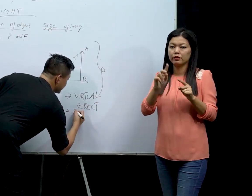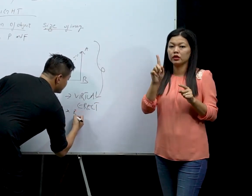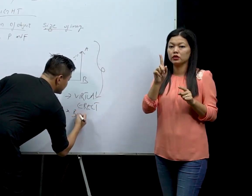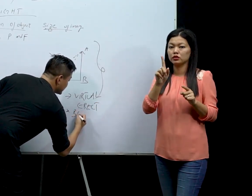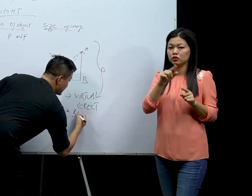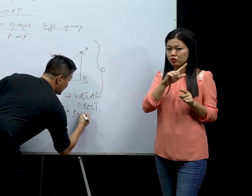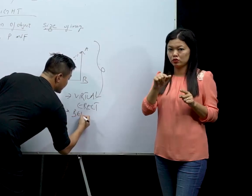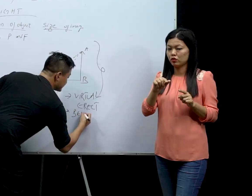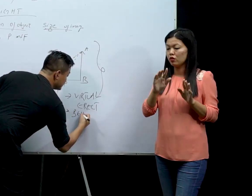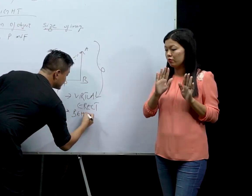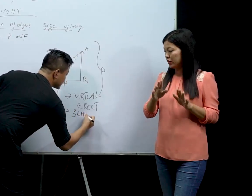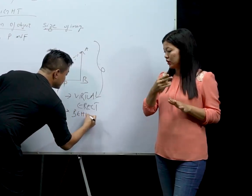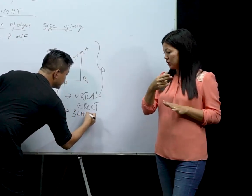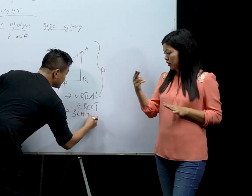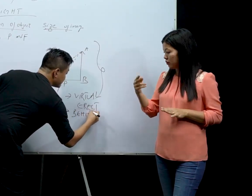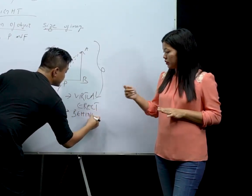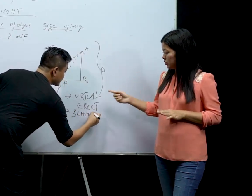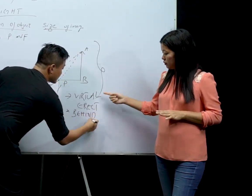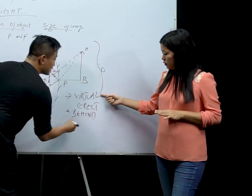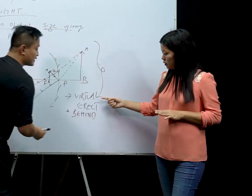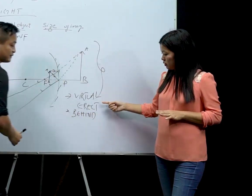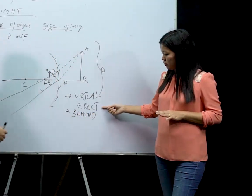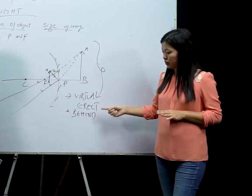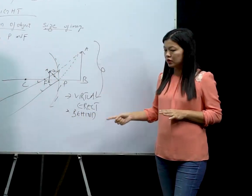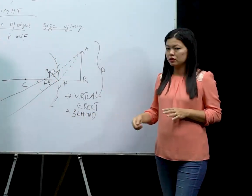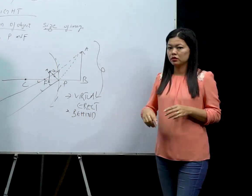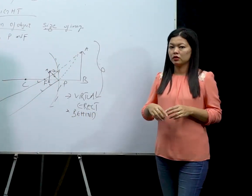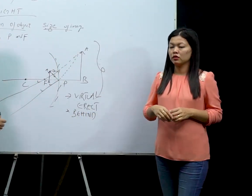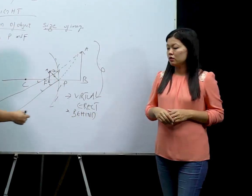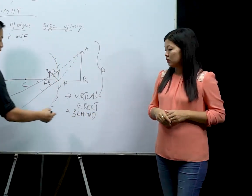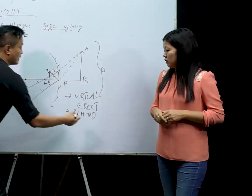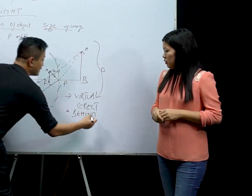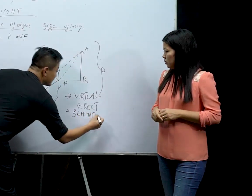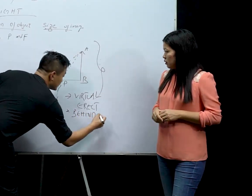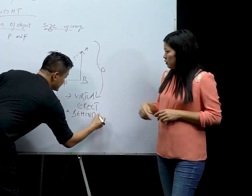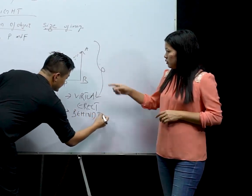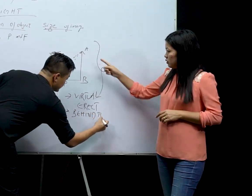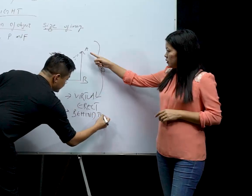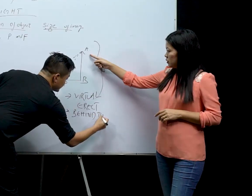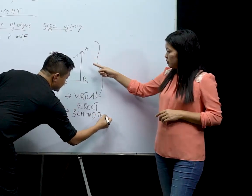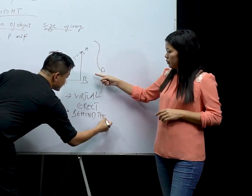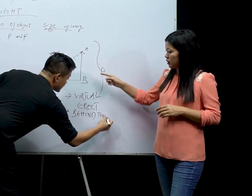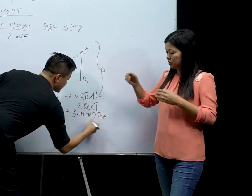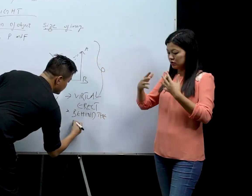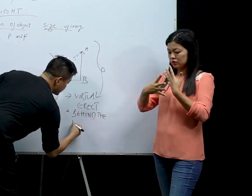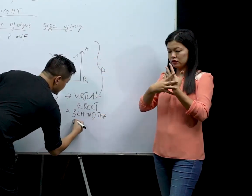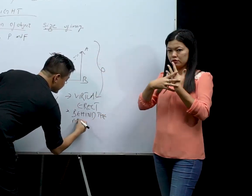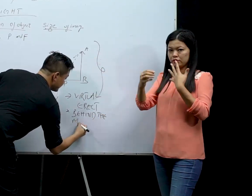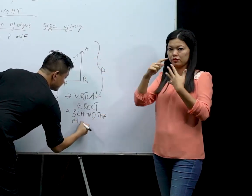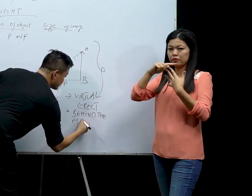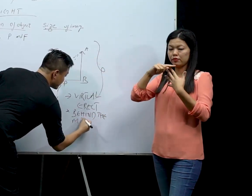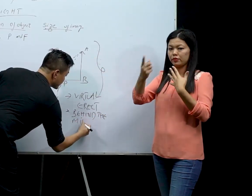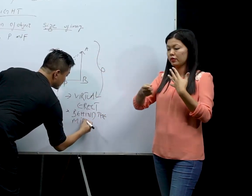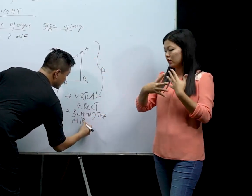getting behind the mirror. Clear? Behind the mirror.